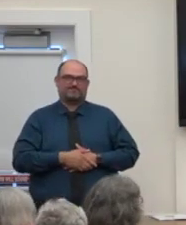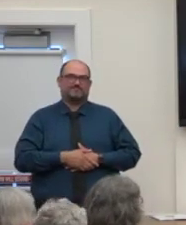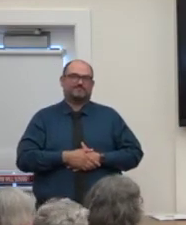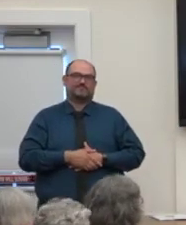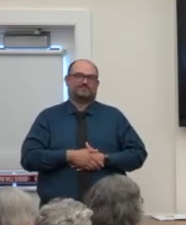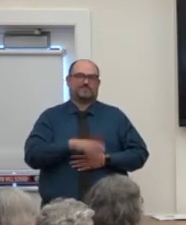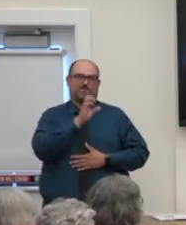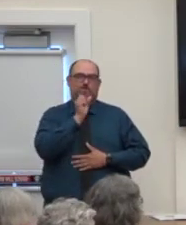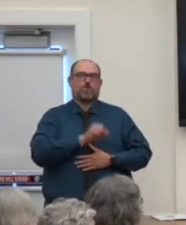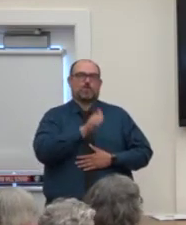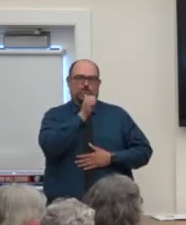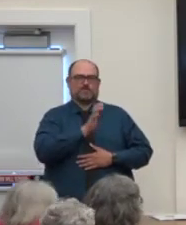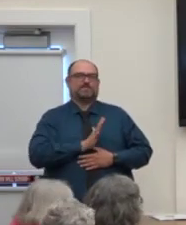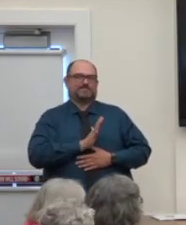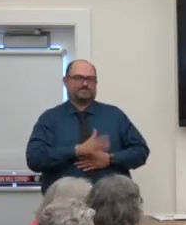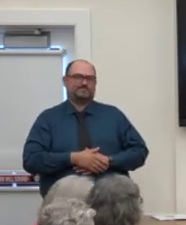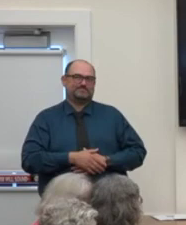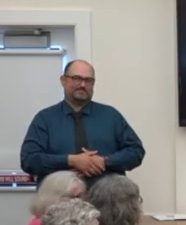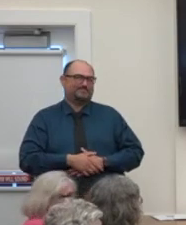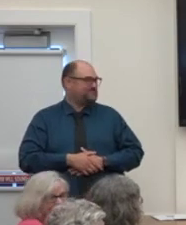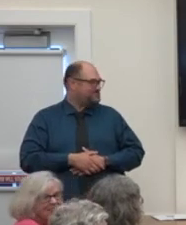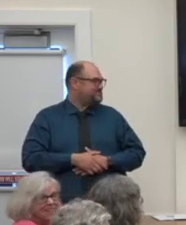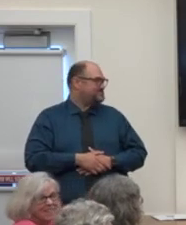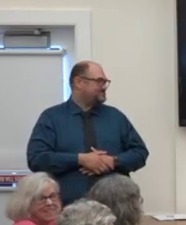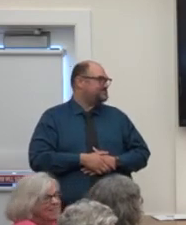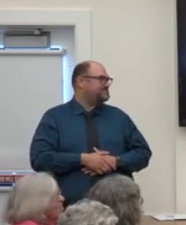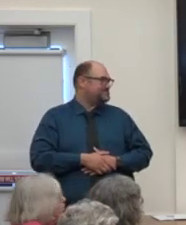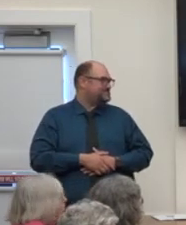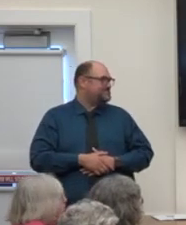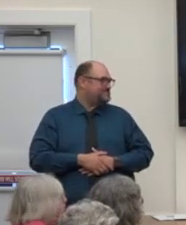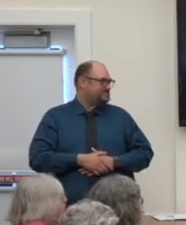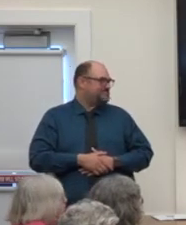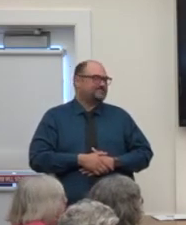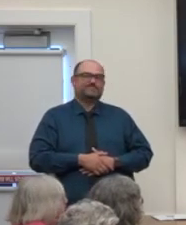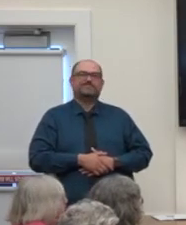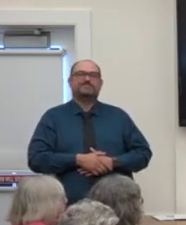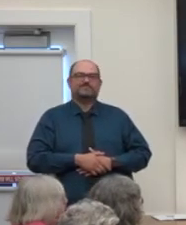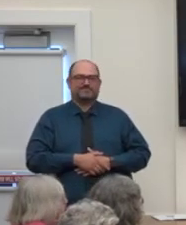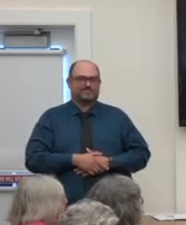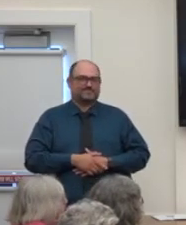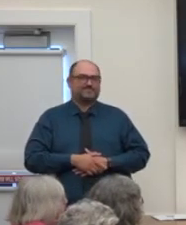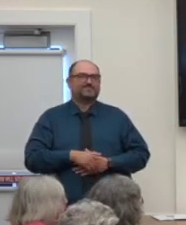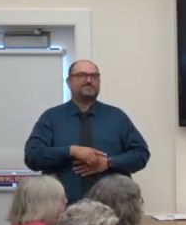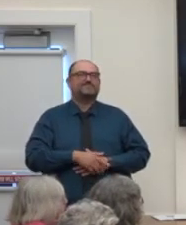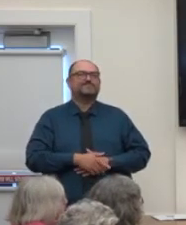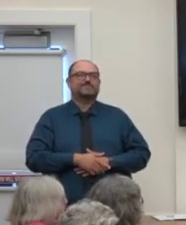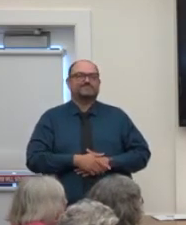I would actually sign old woman, probably. Mm. This is what he signed.